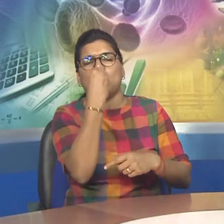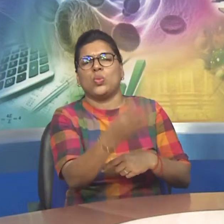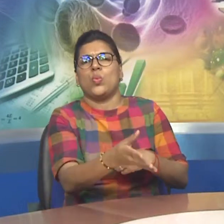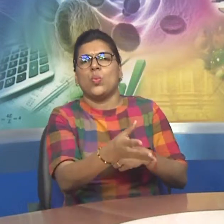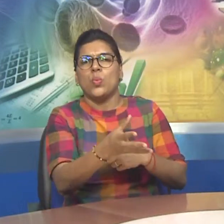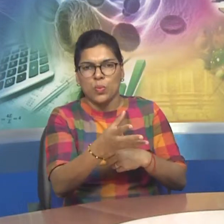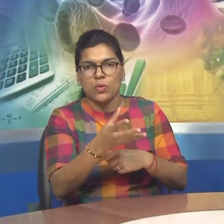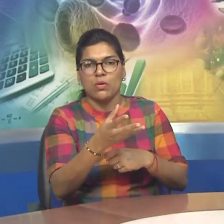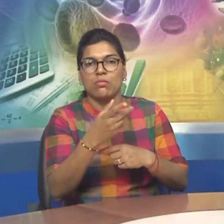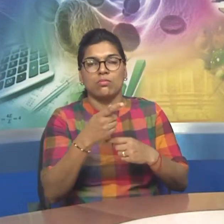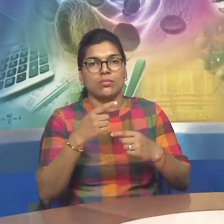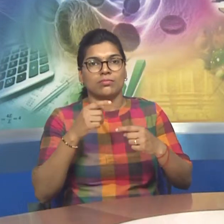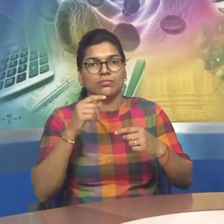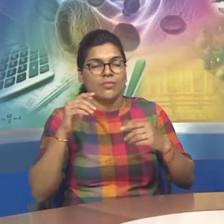rude,